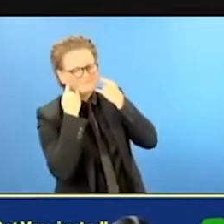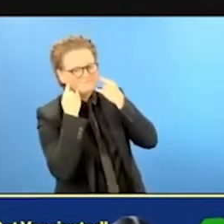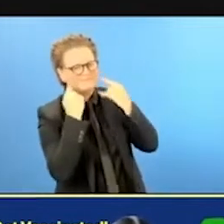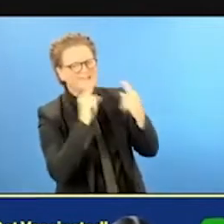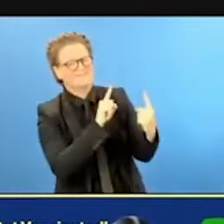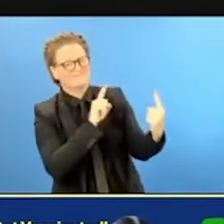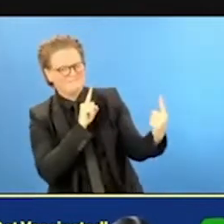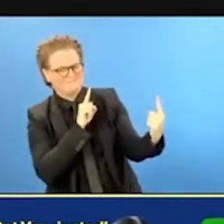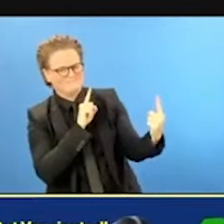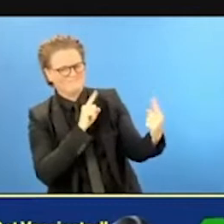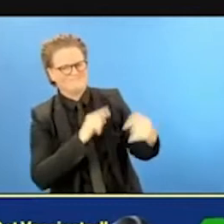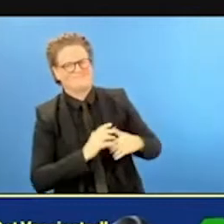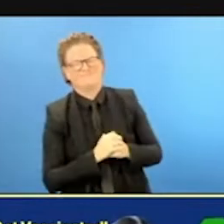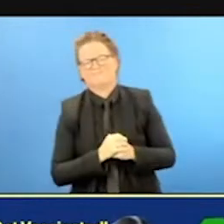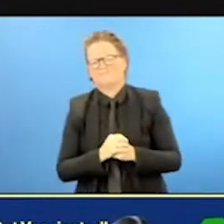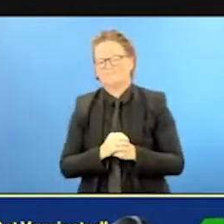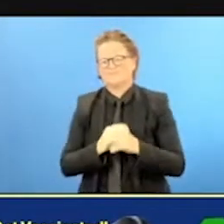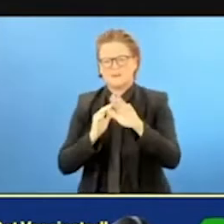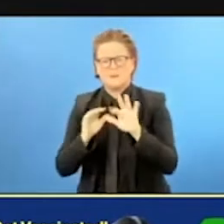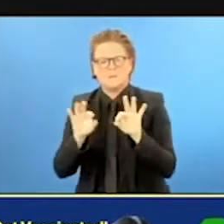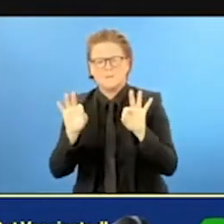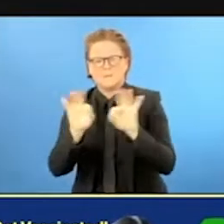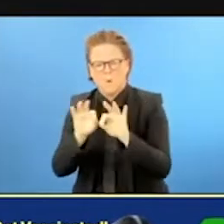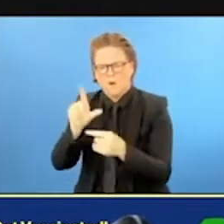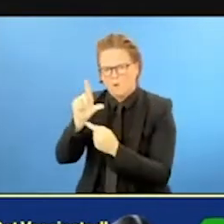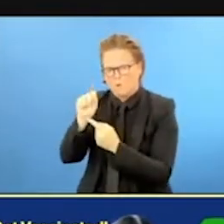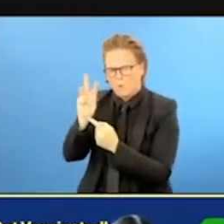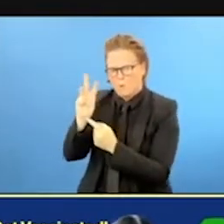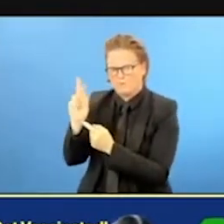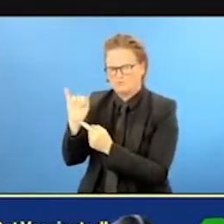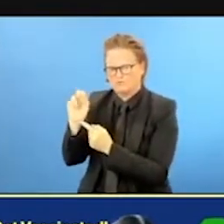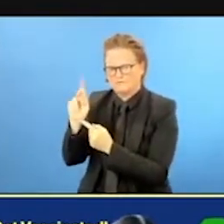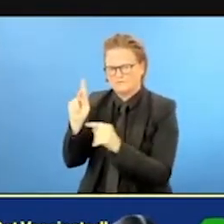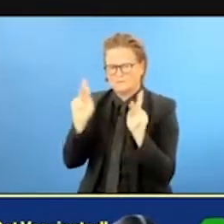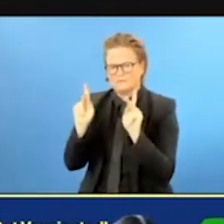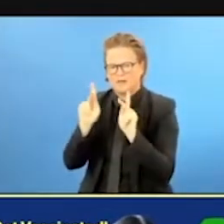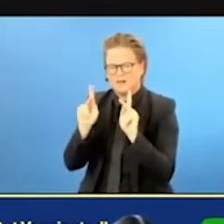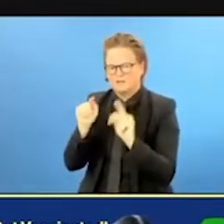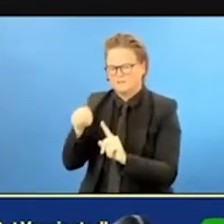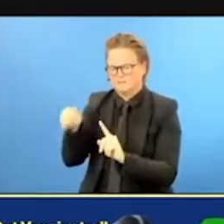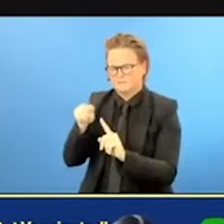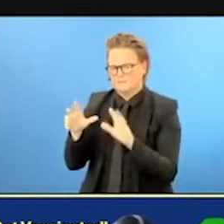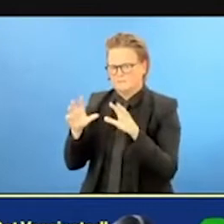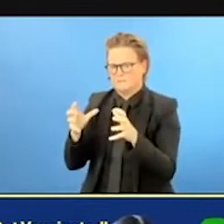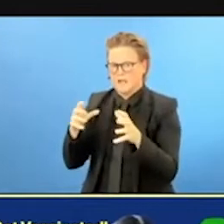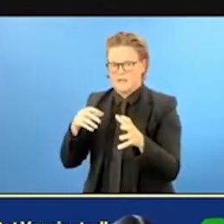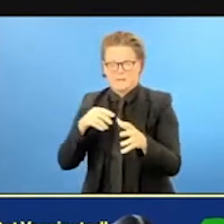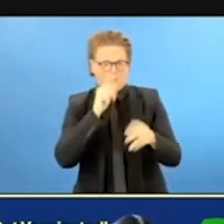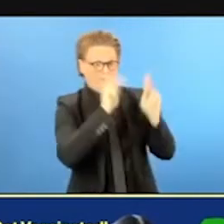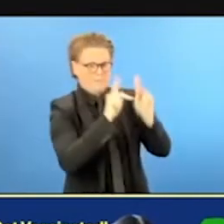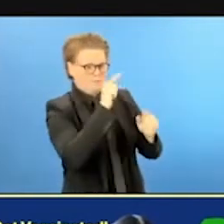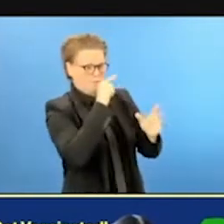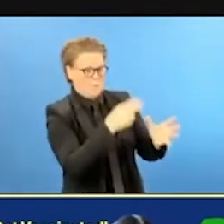risk individuals. And if you're indoors, you can visit with them without wearing a mask or